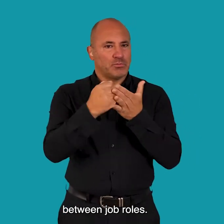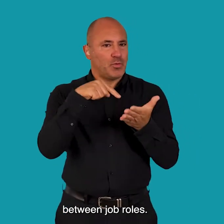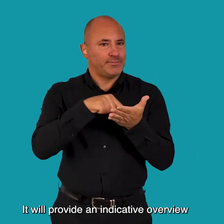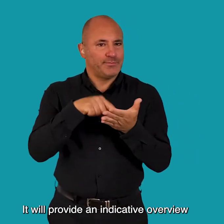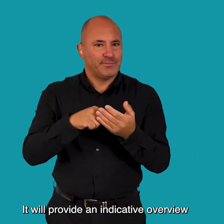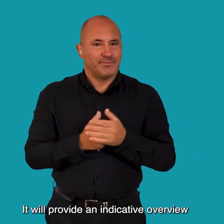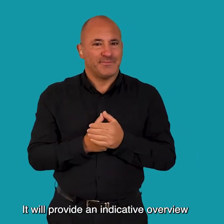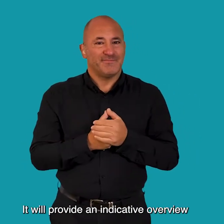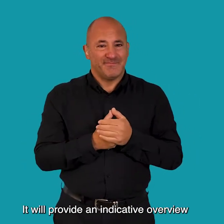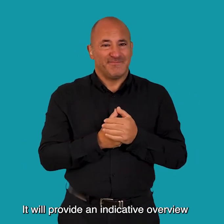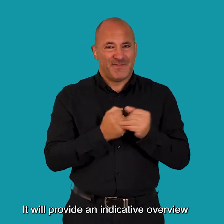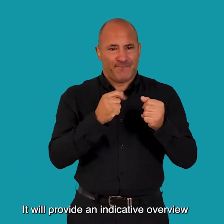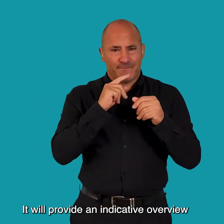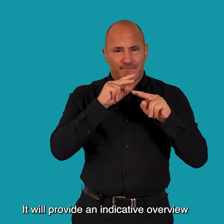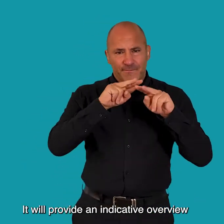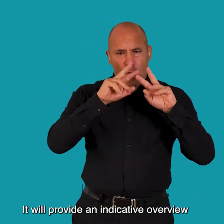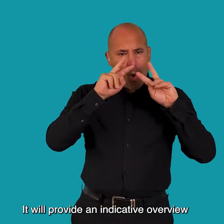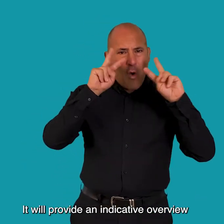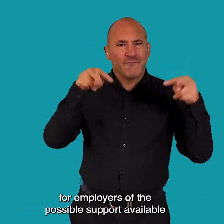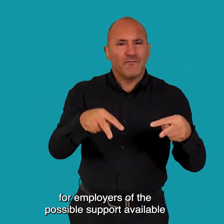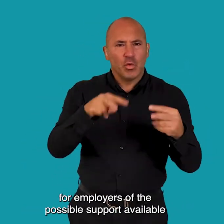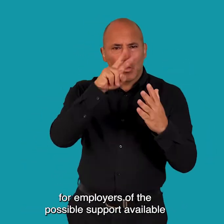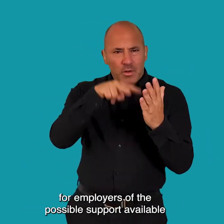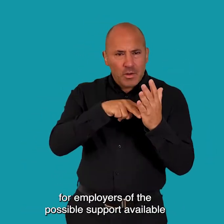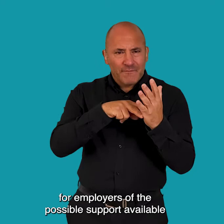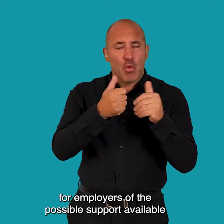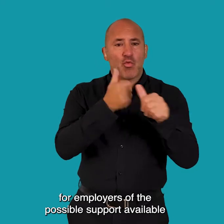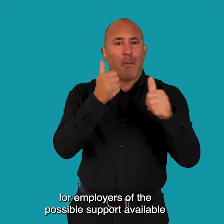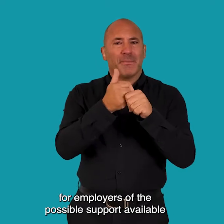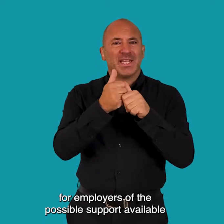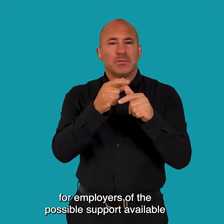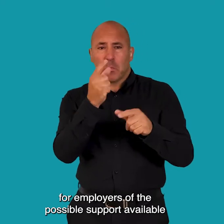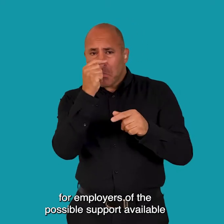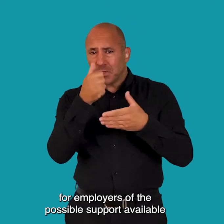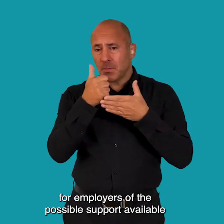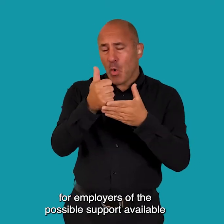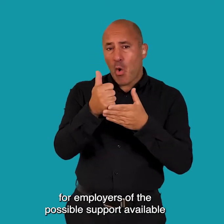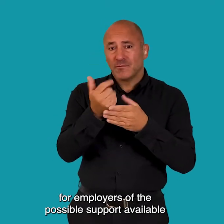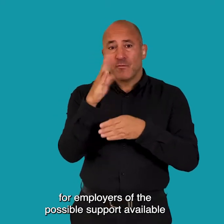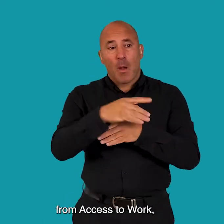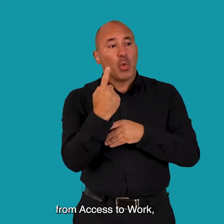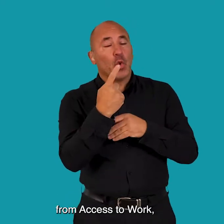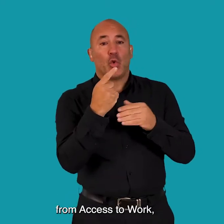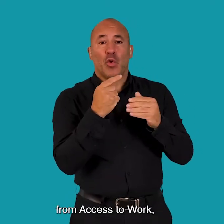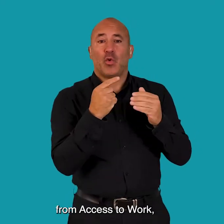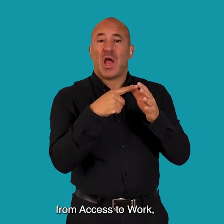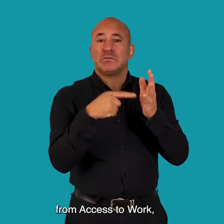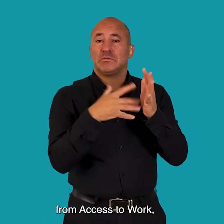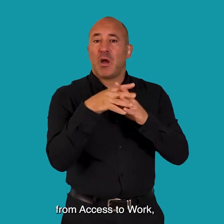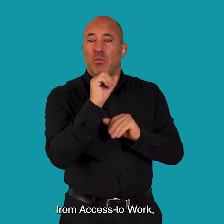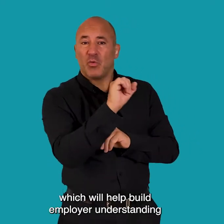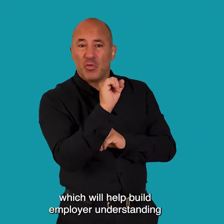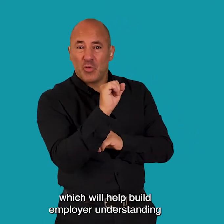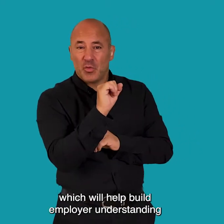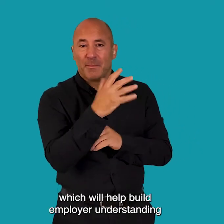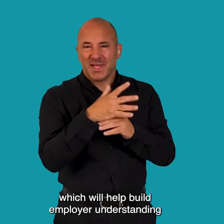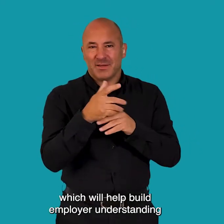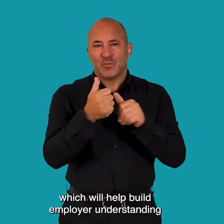It will provide an indicative overview for employers of the possible support available from Access to Work, which will help build